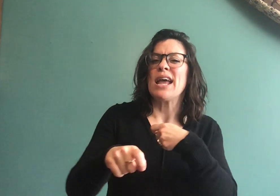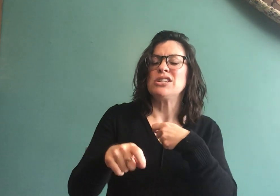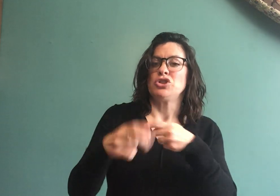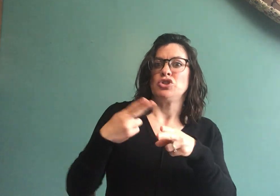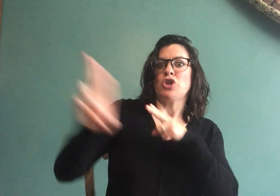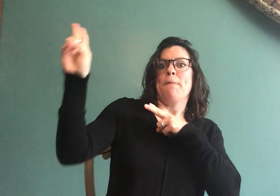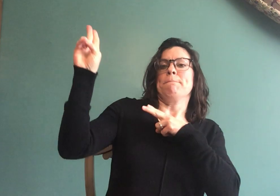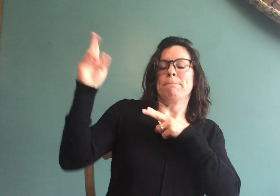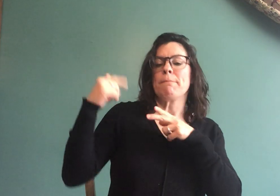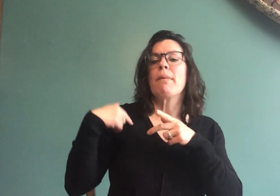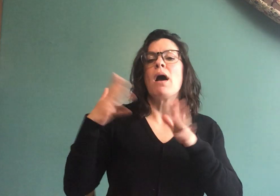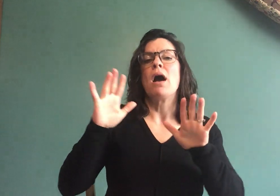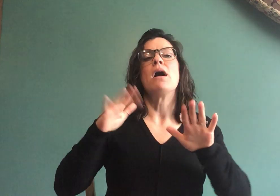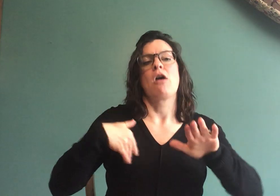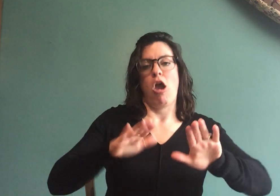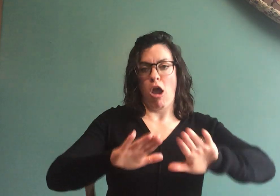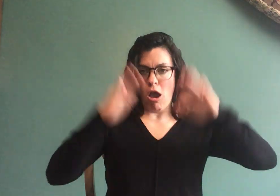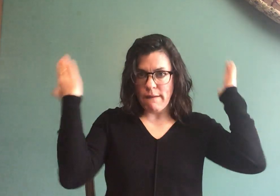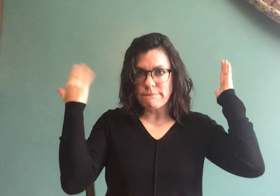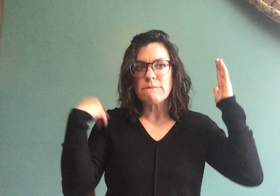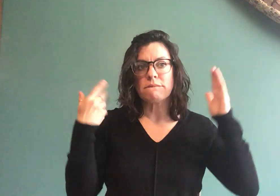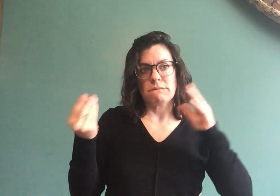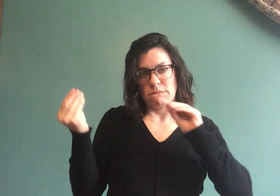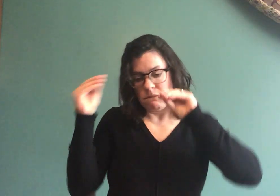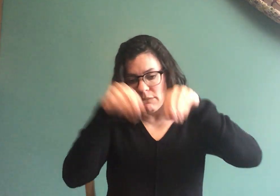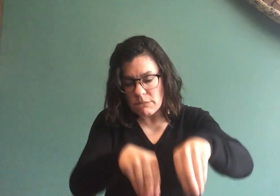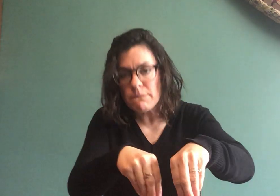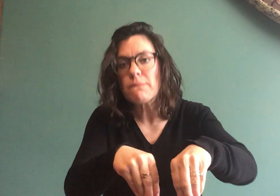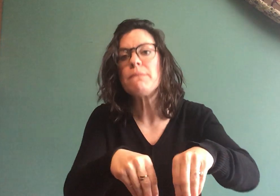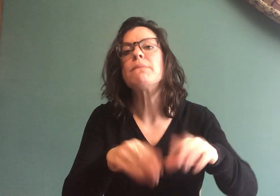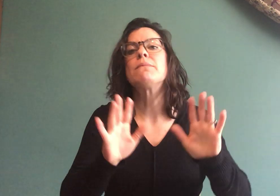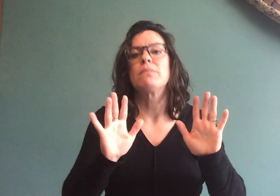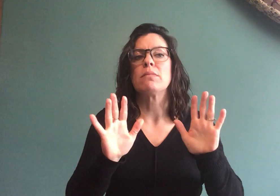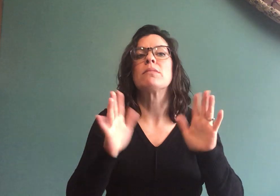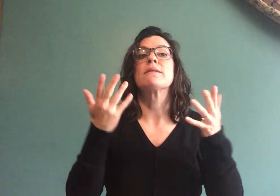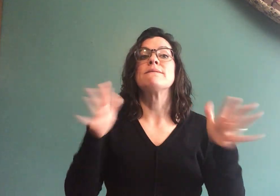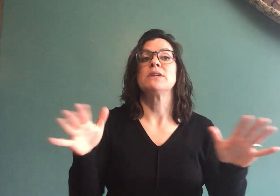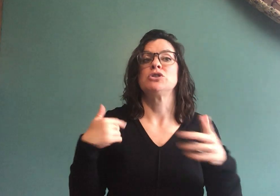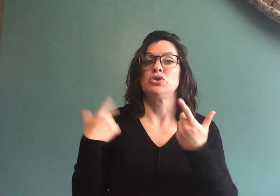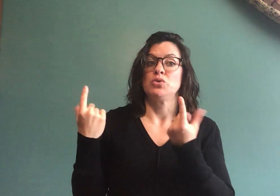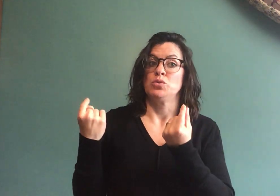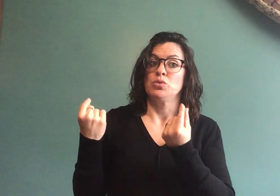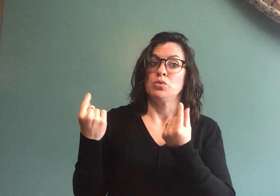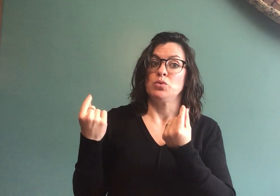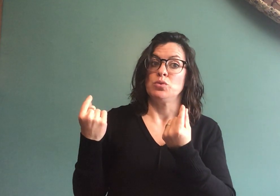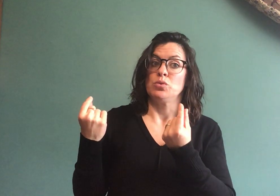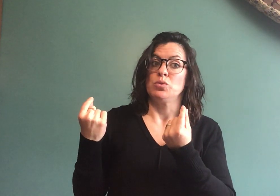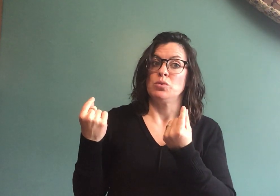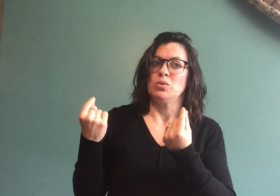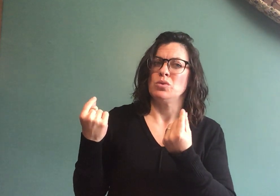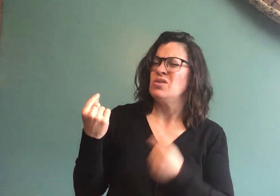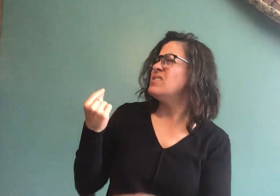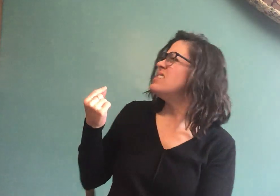Wait, you said to clean it? Yeah, to clean it or to change the